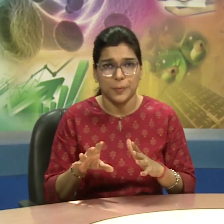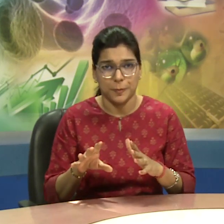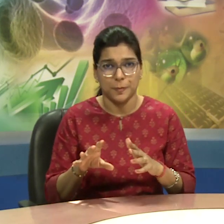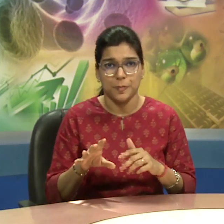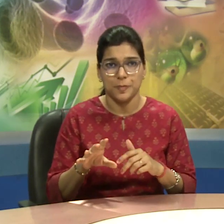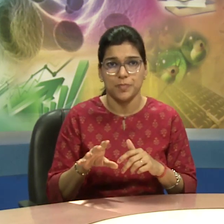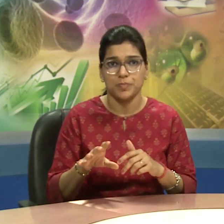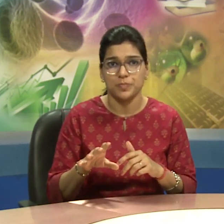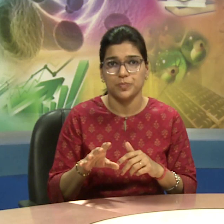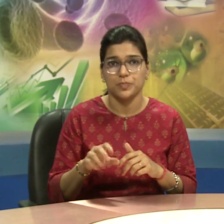Right to seek